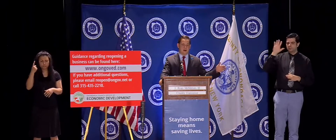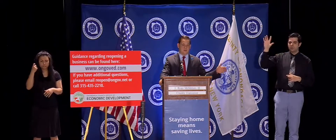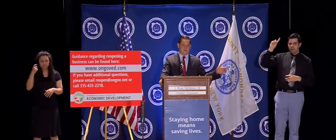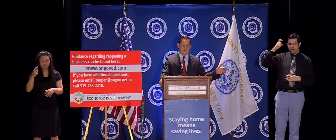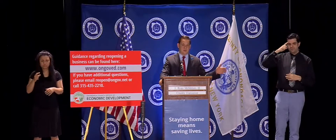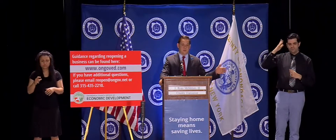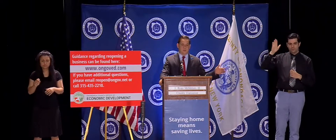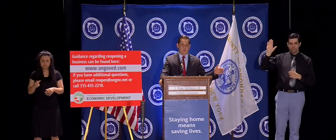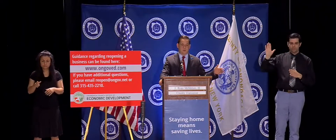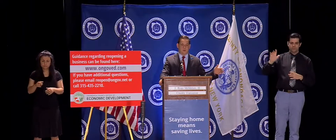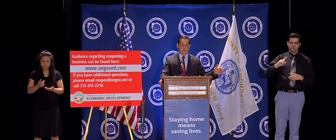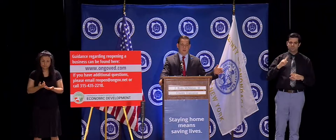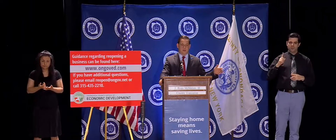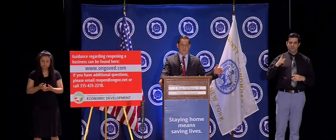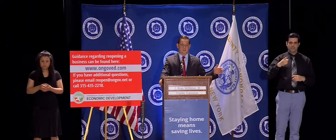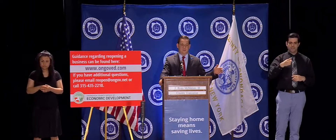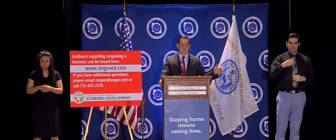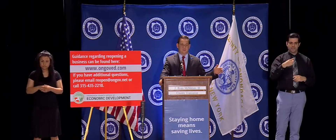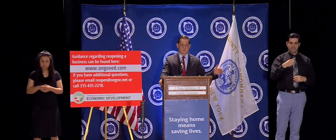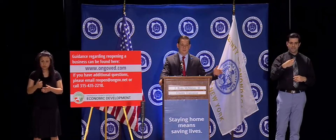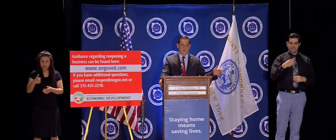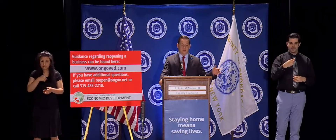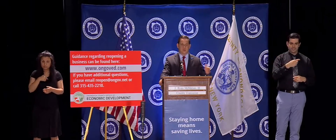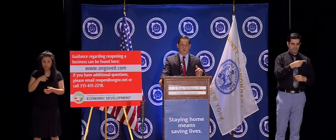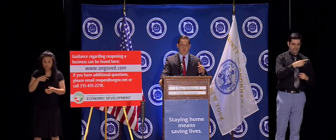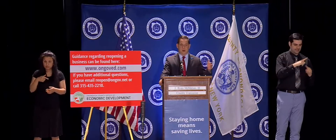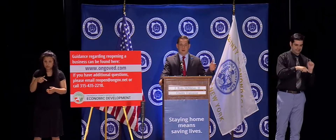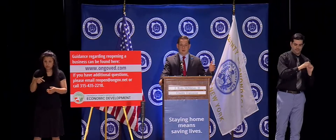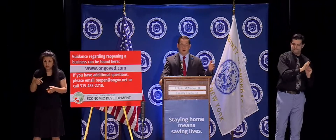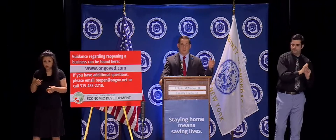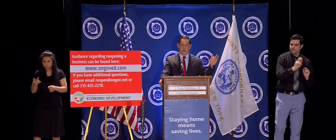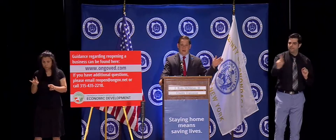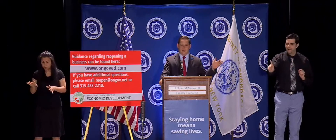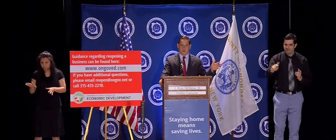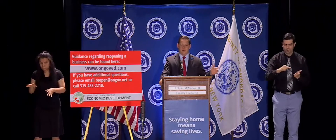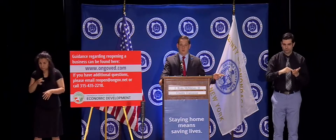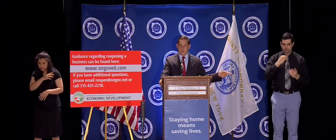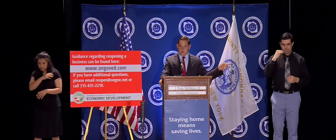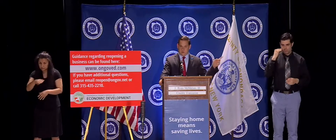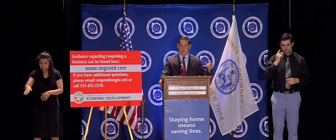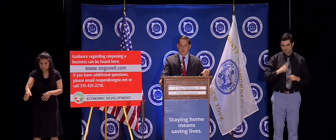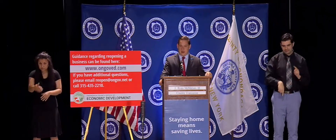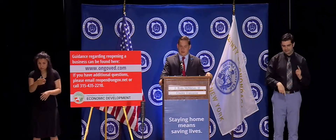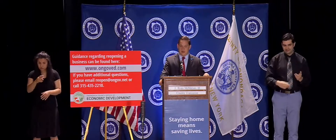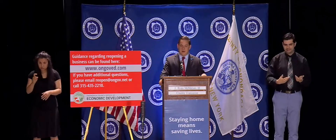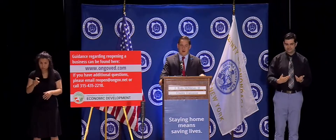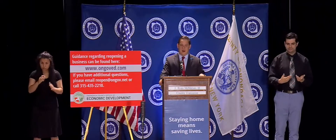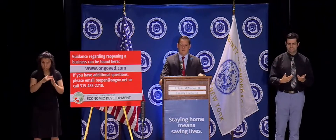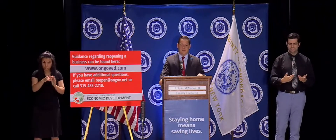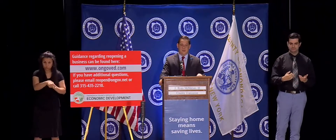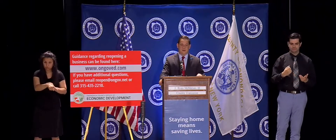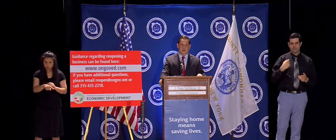can't have people that could spread COVID back in nursing homes. We've learned from that.